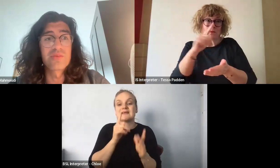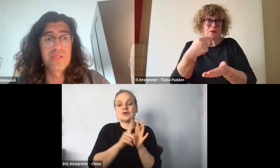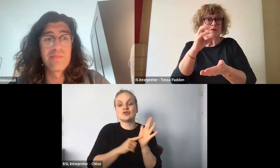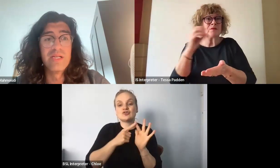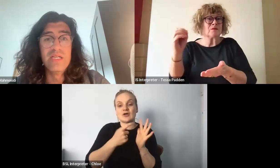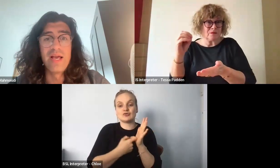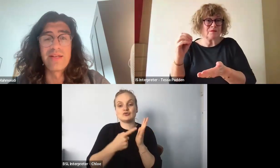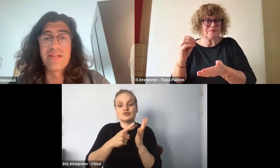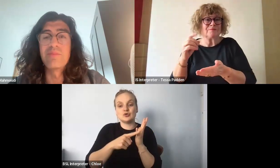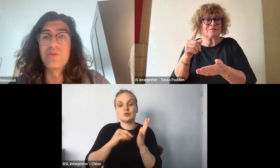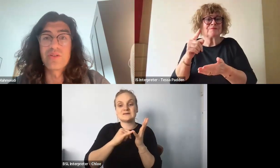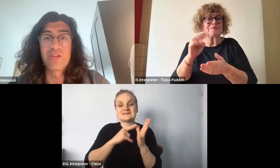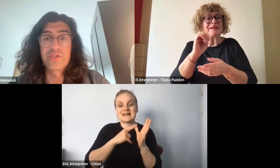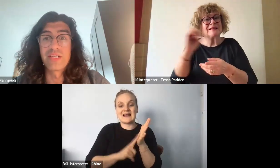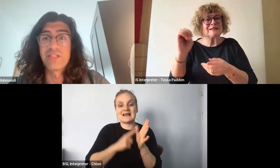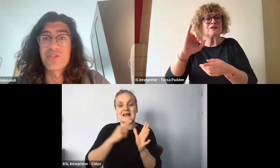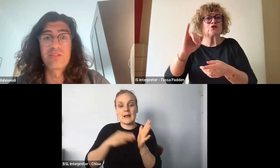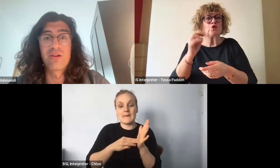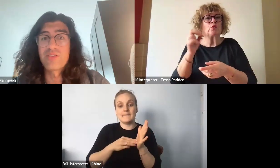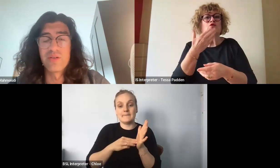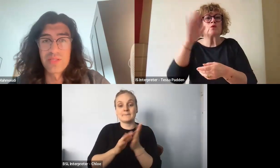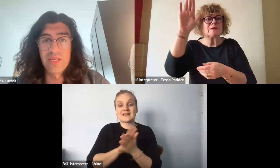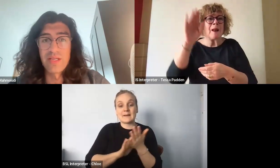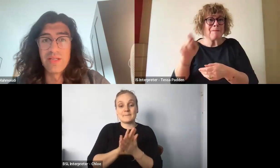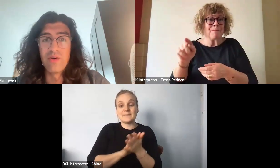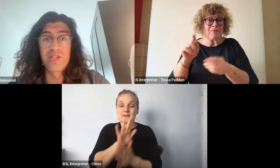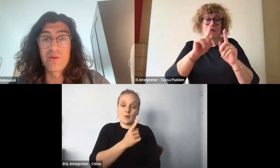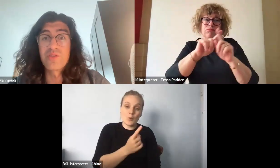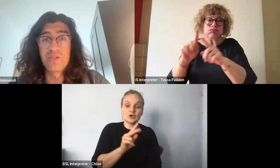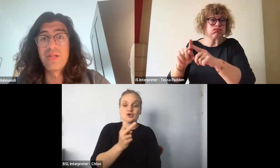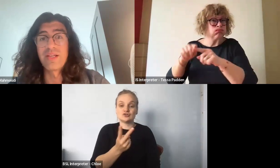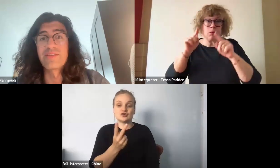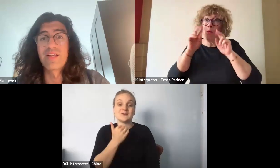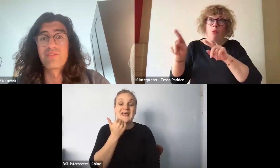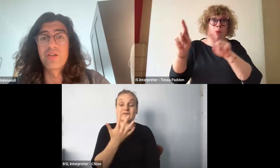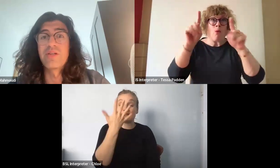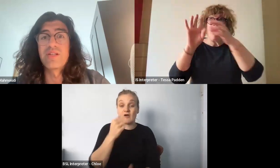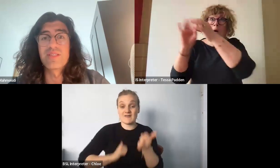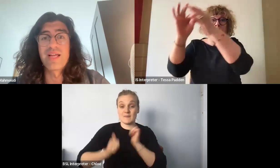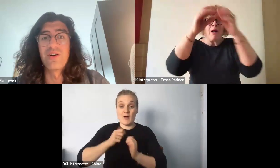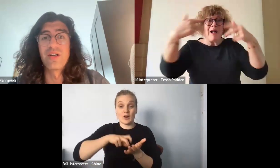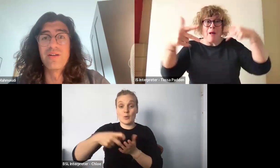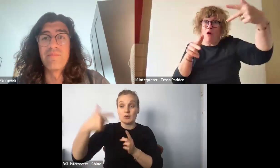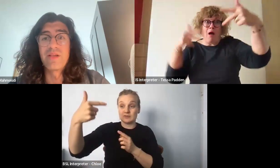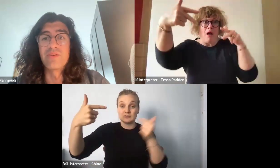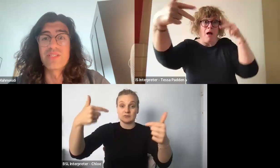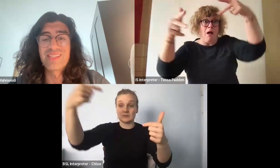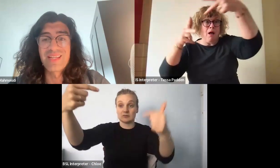in East Jerusalem, and it enables facial recognition across the old city. What it's also doing is that for communities that